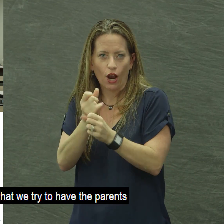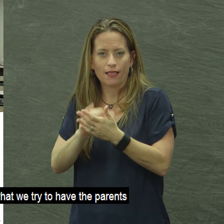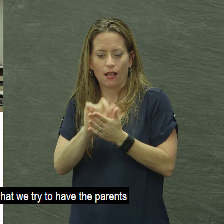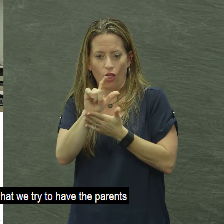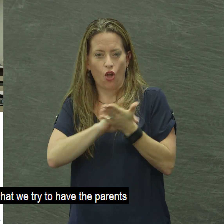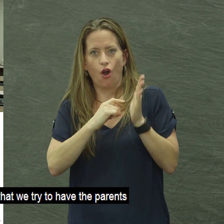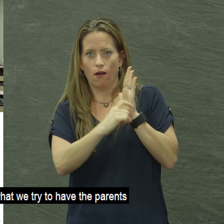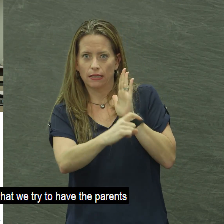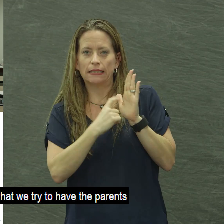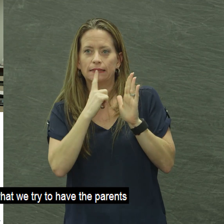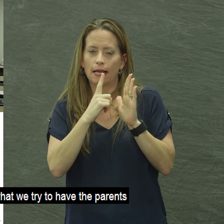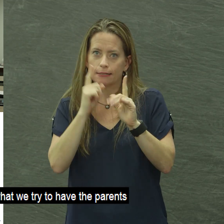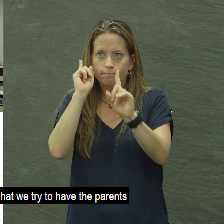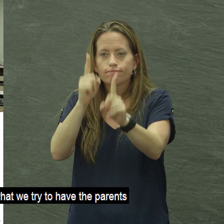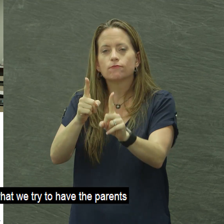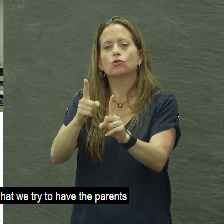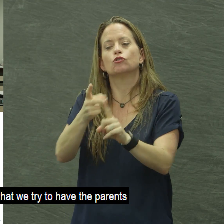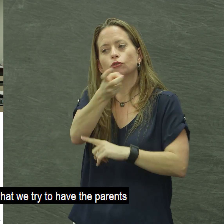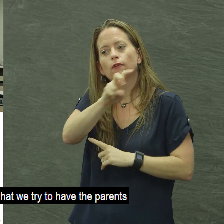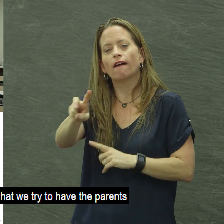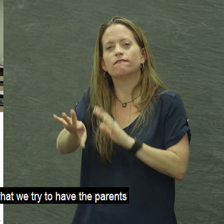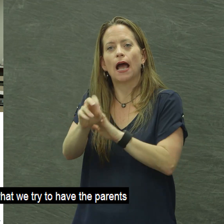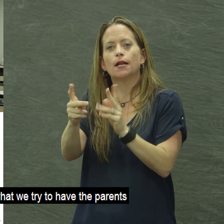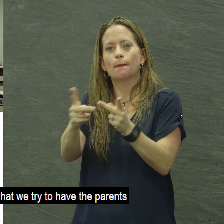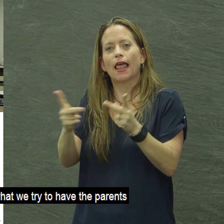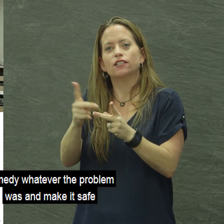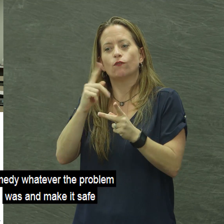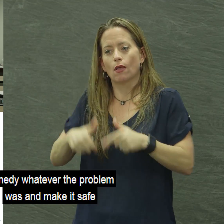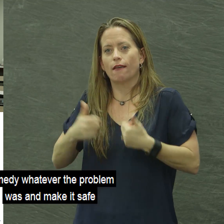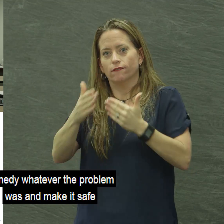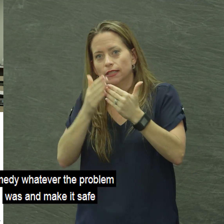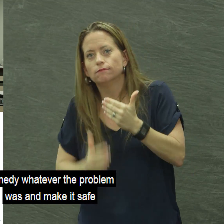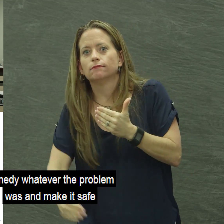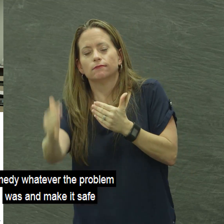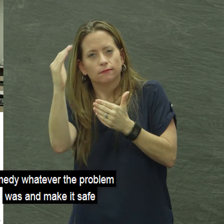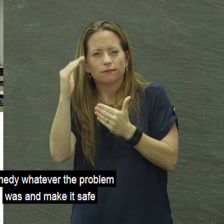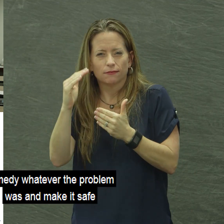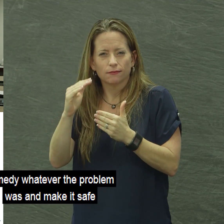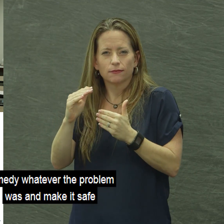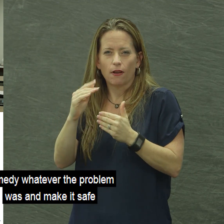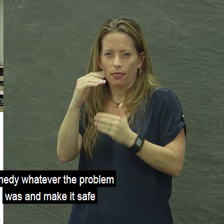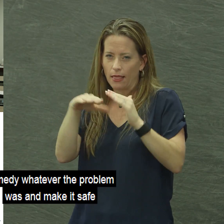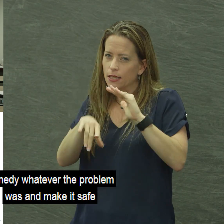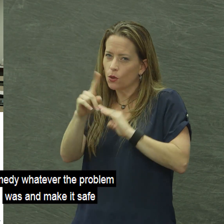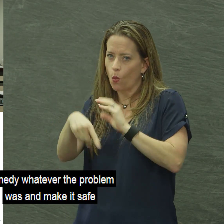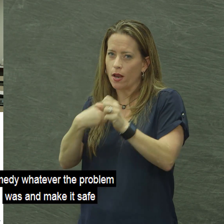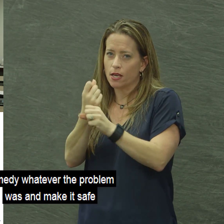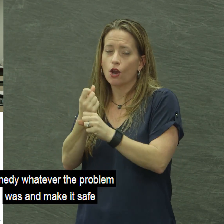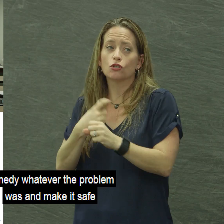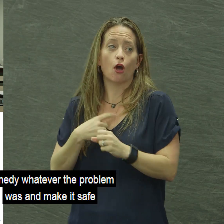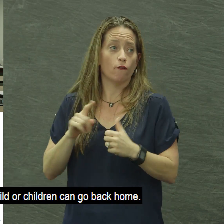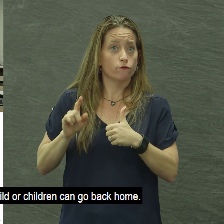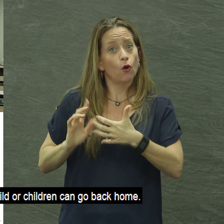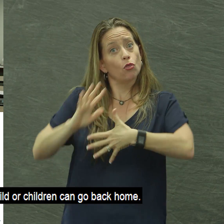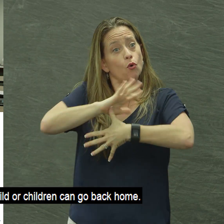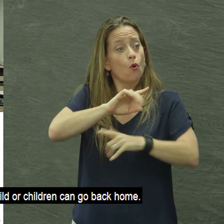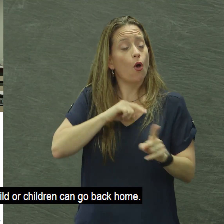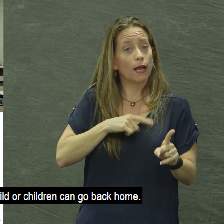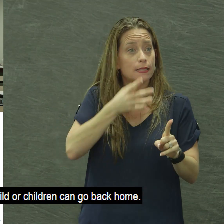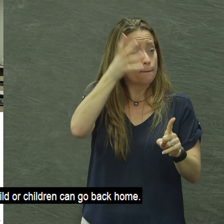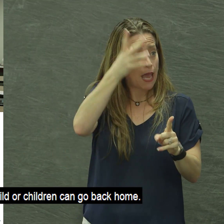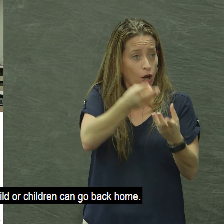the goal, and what we try to have the parents remedy whatever the problem was and make it safe so